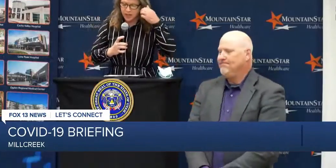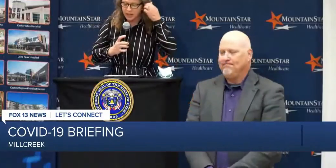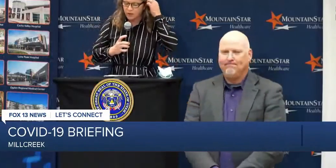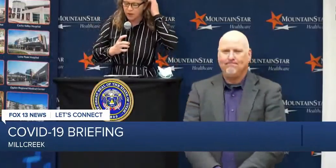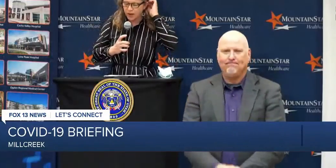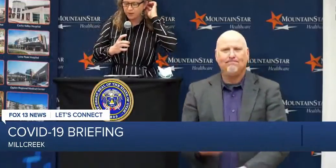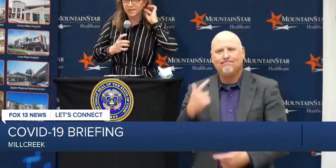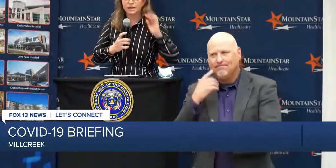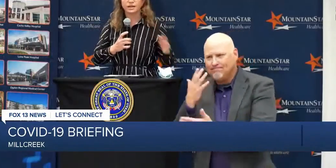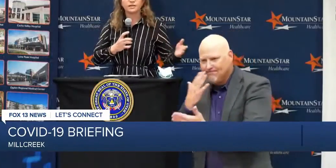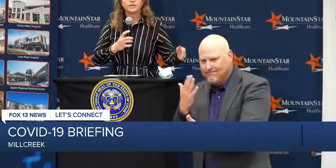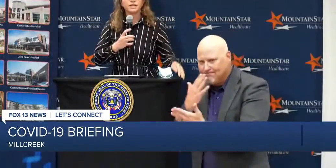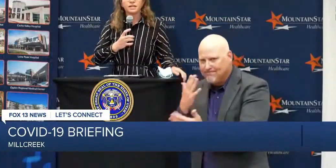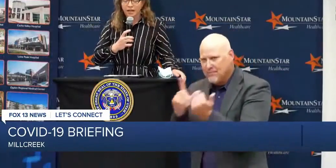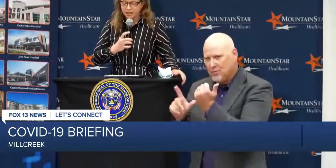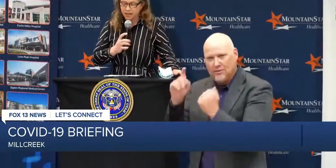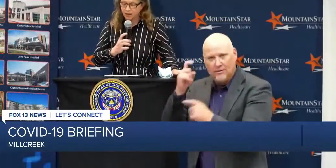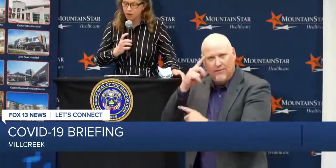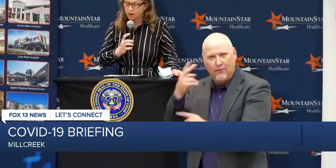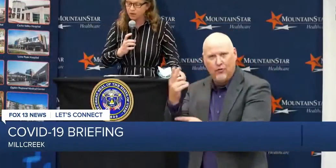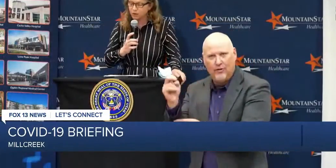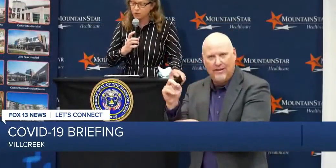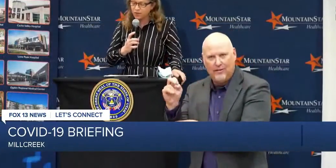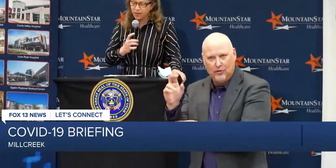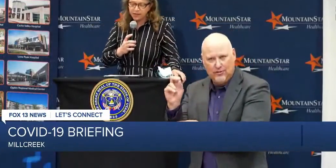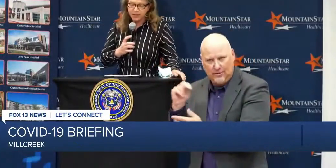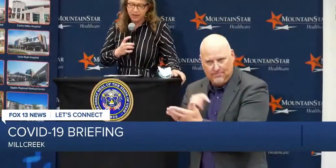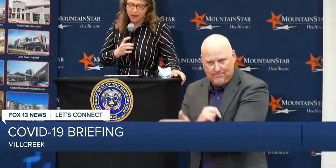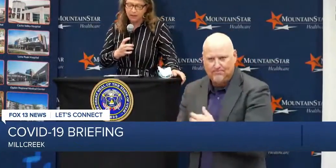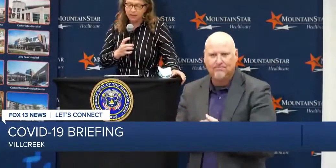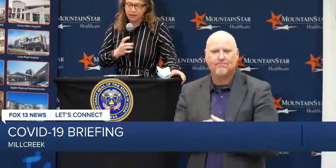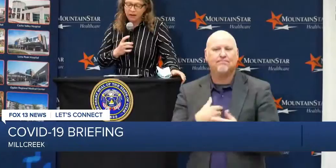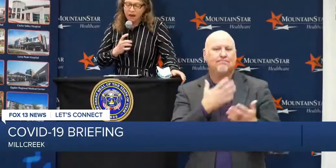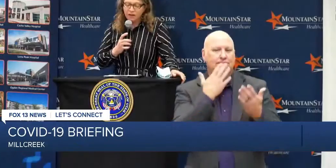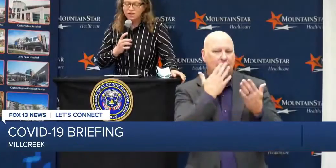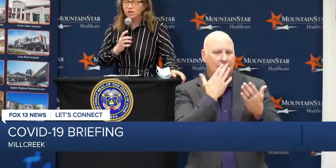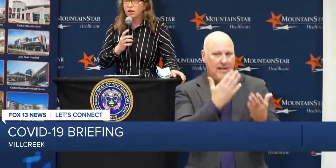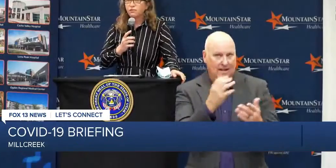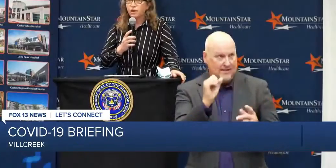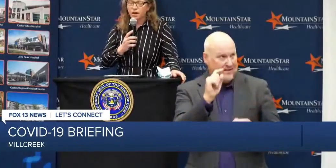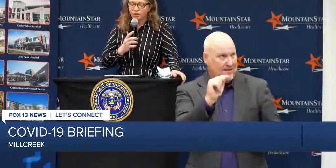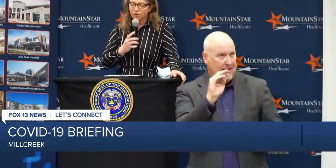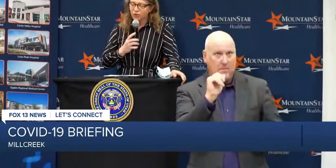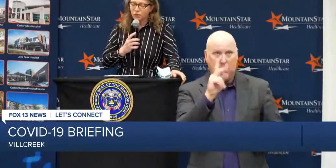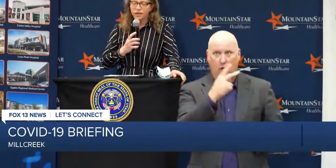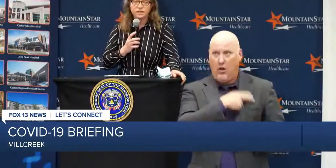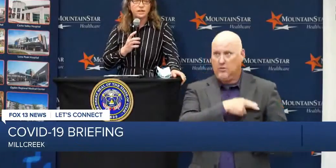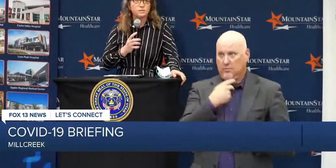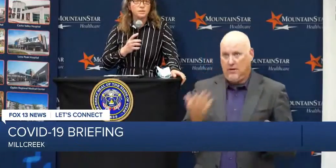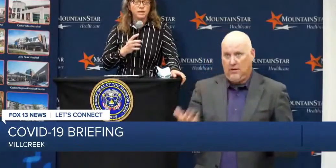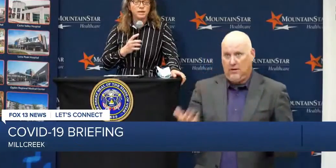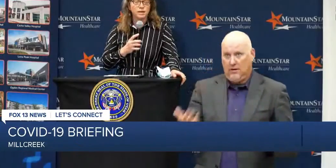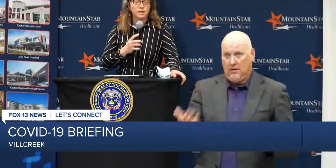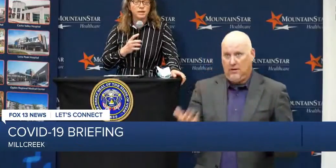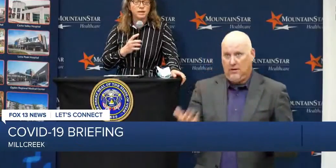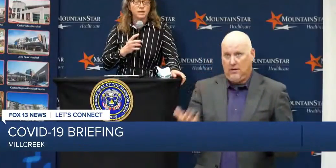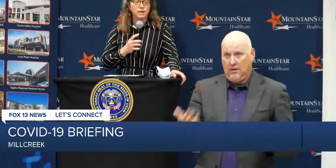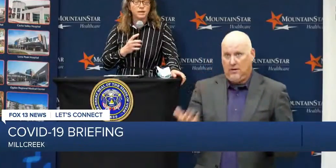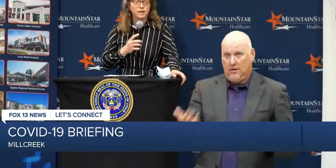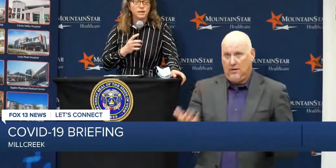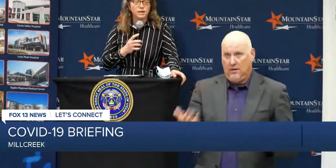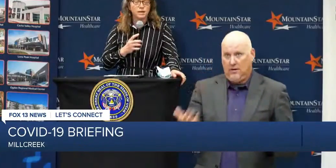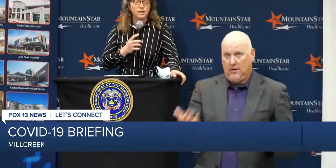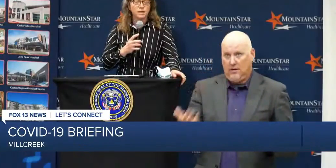Thank you, Lieutenant Governor Henderson, and thanks again to St. Mark's for hosting us today. I'll start off with a few minutes on some data